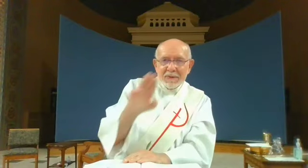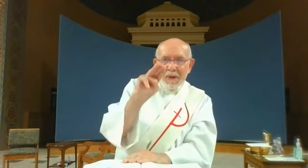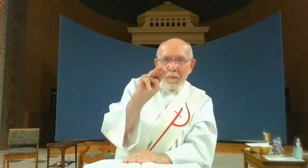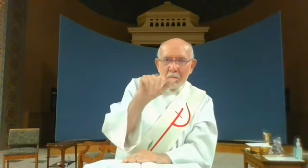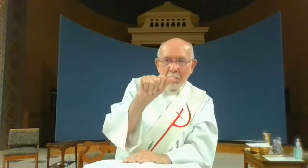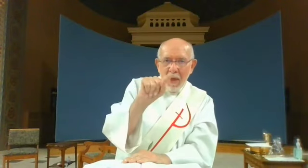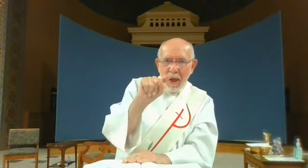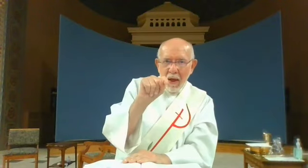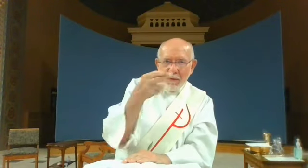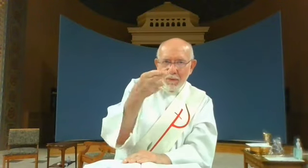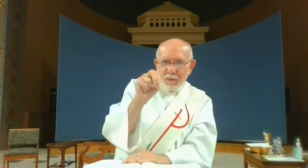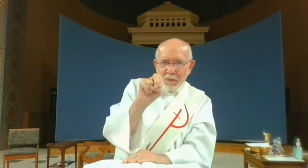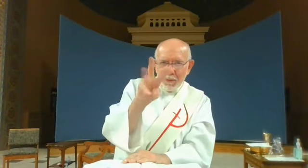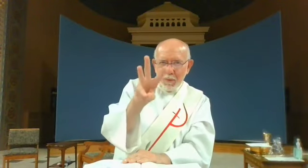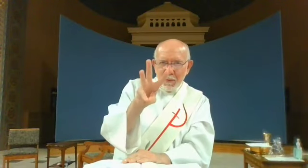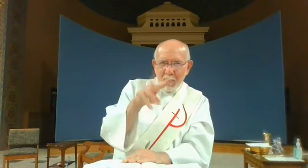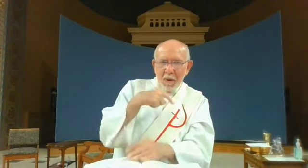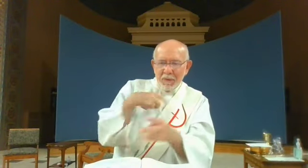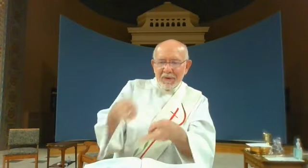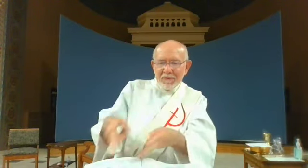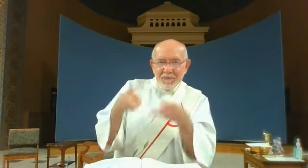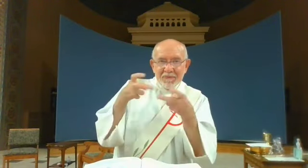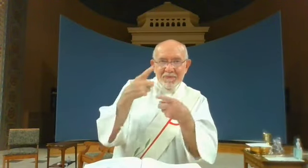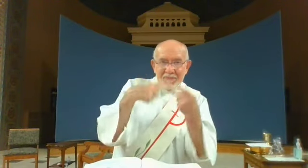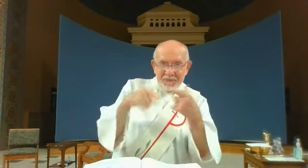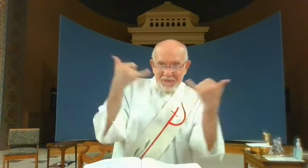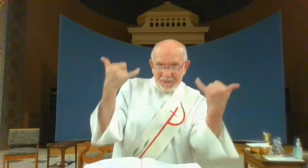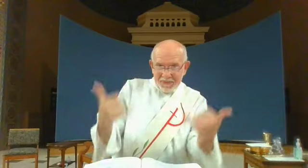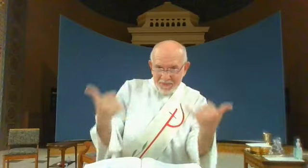Holy Gospel according to Matthew.